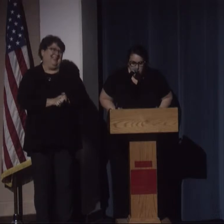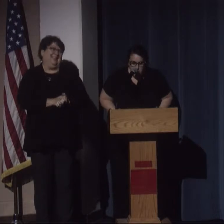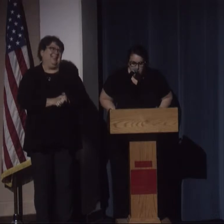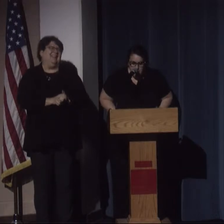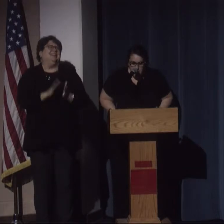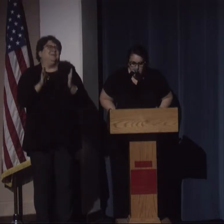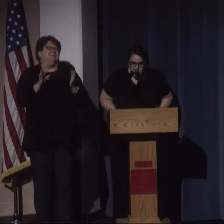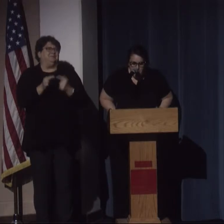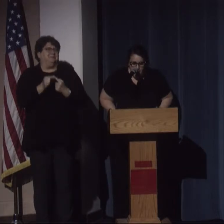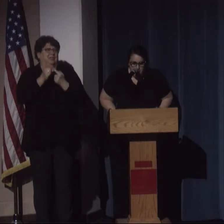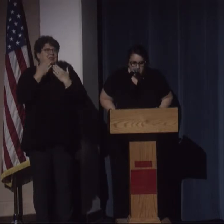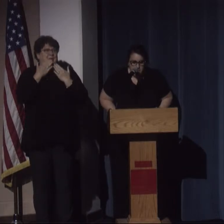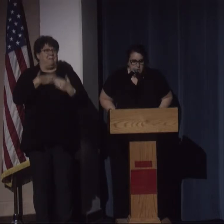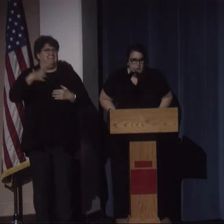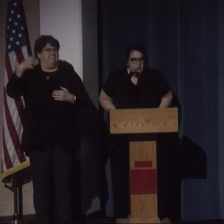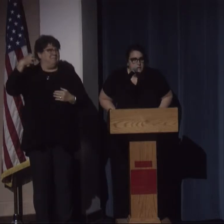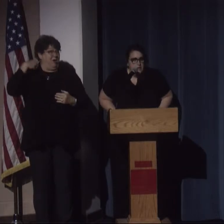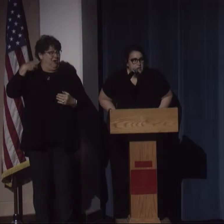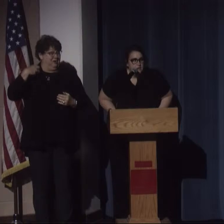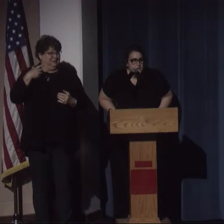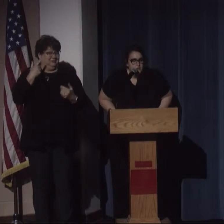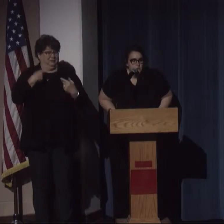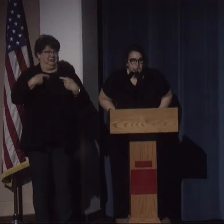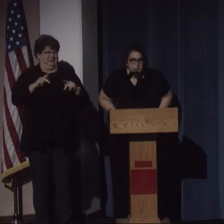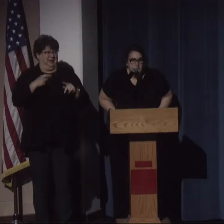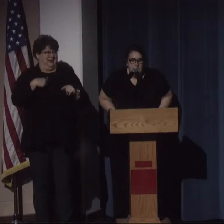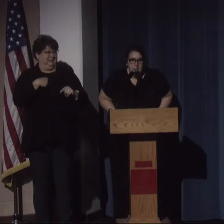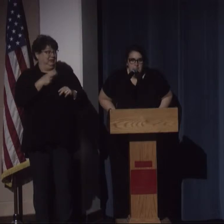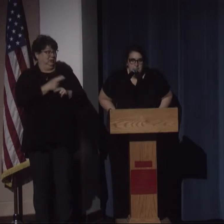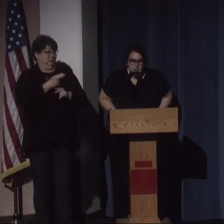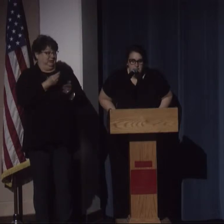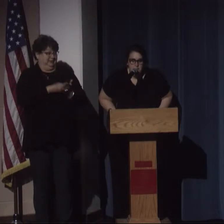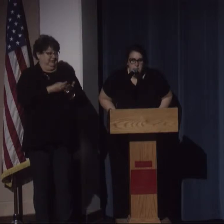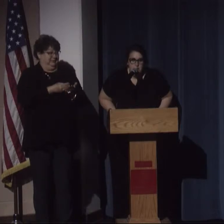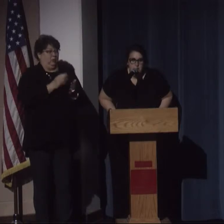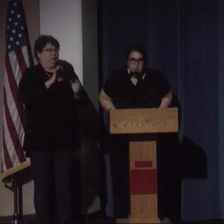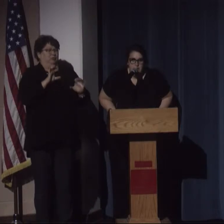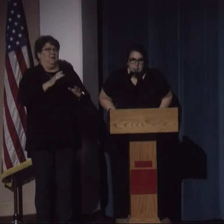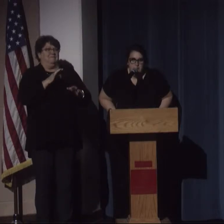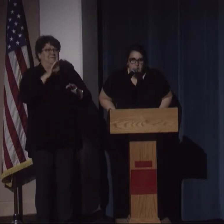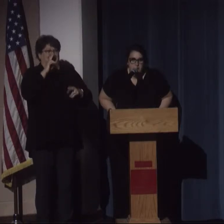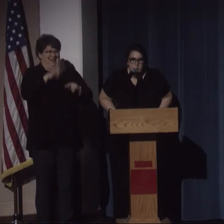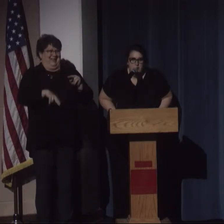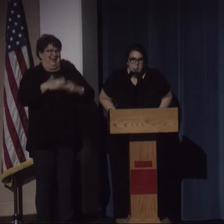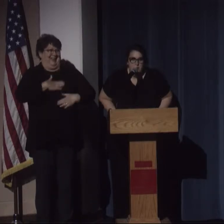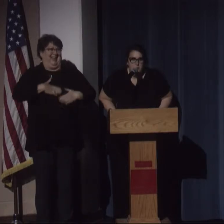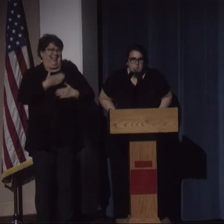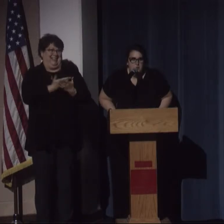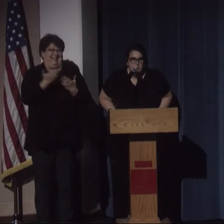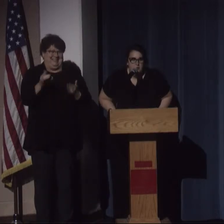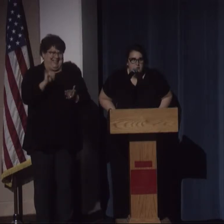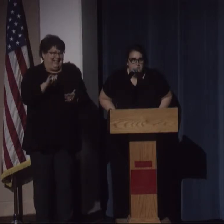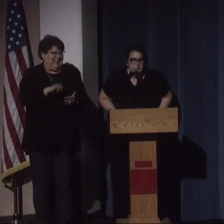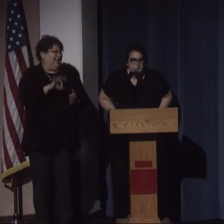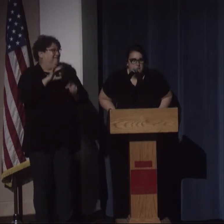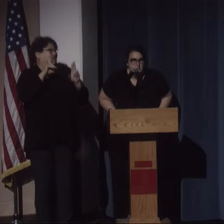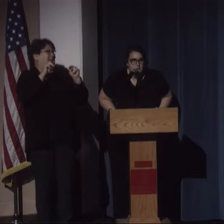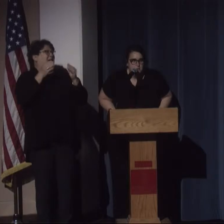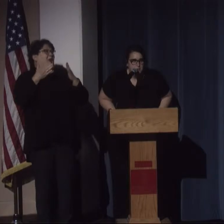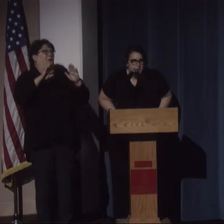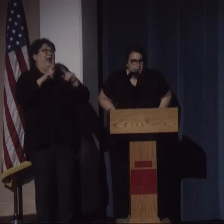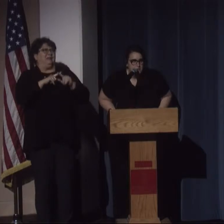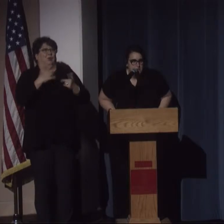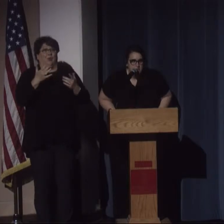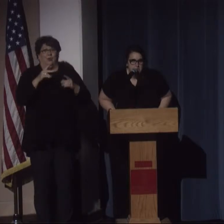So special thank you to my boss for letting us do fun things like this for our kids, and come up with fun ways for the kids